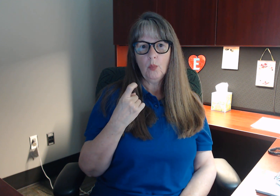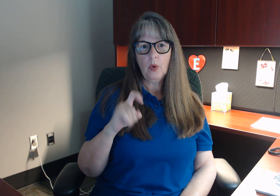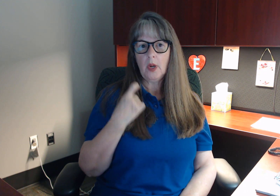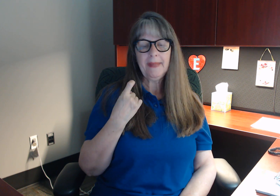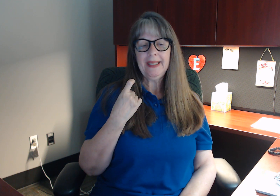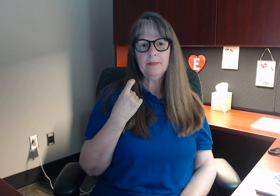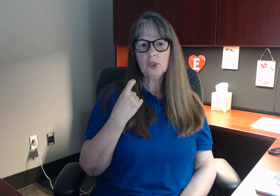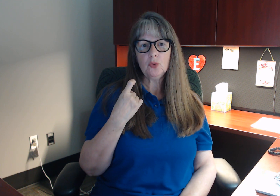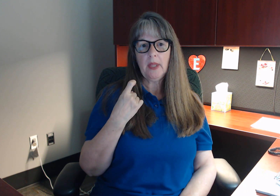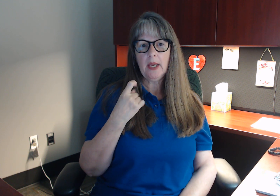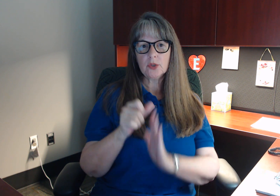No, not me. I'm not doing that. Surgery?